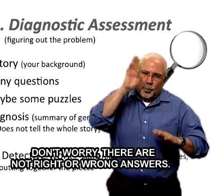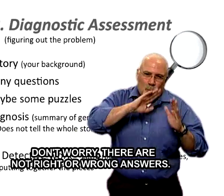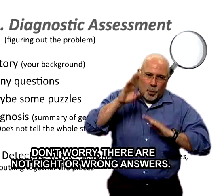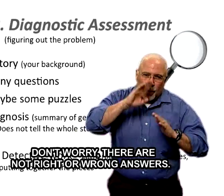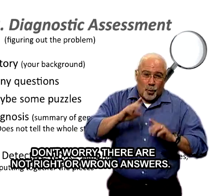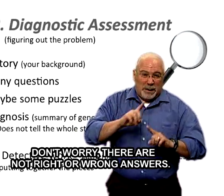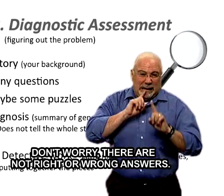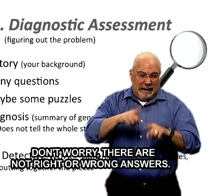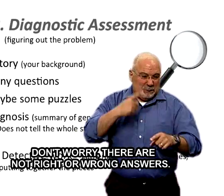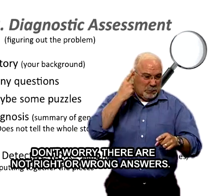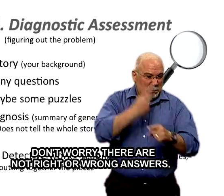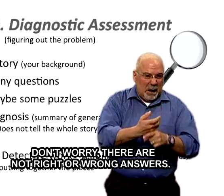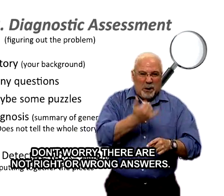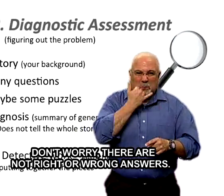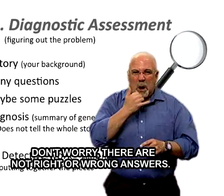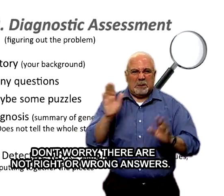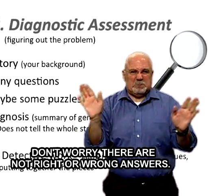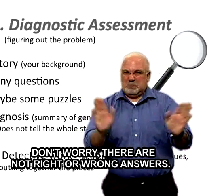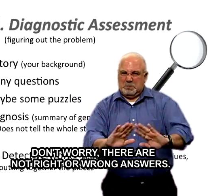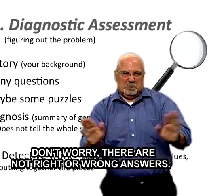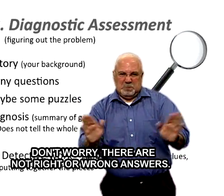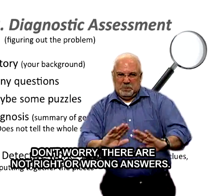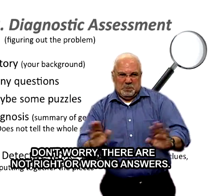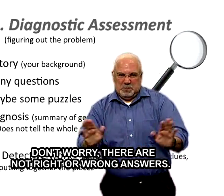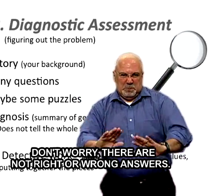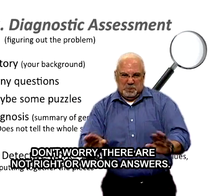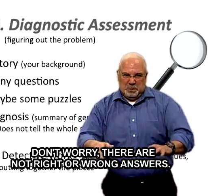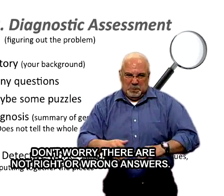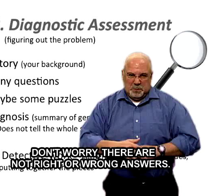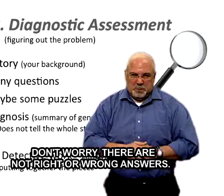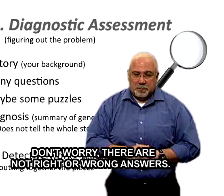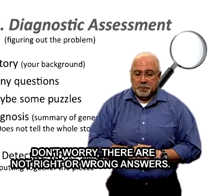Don't worry, there are not right or wrong answers.